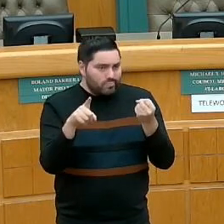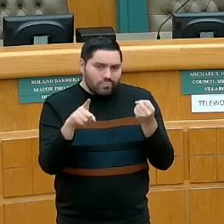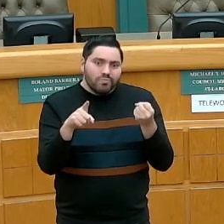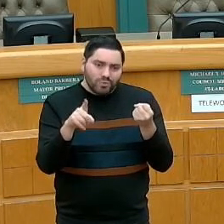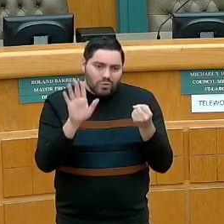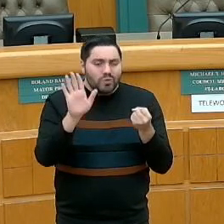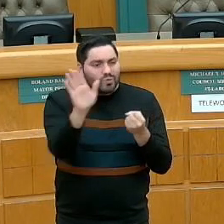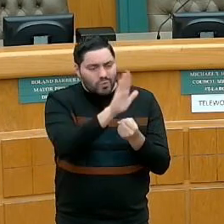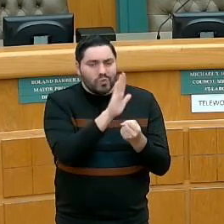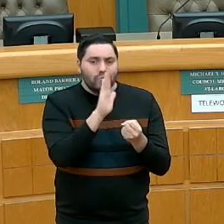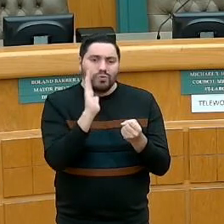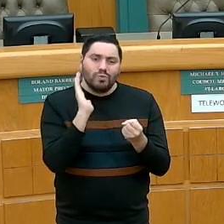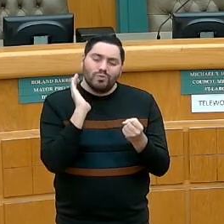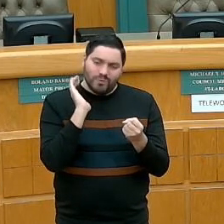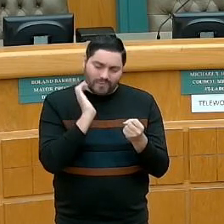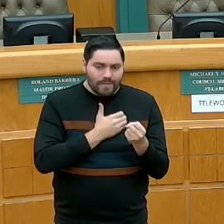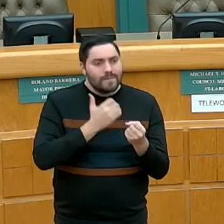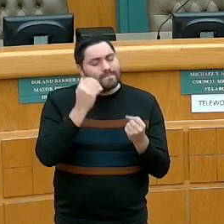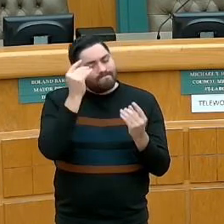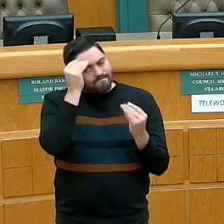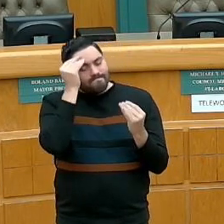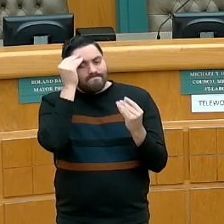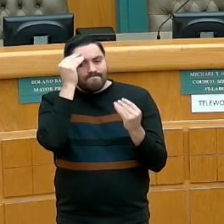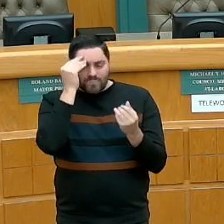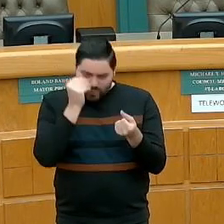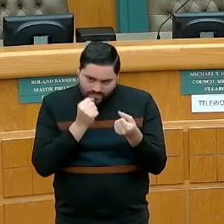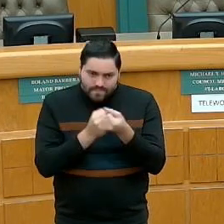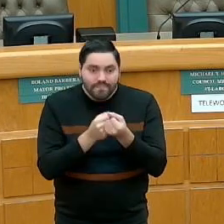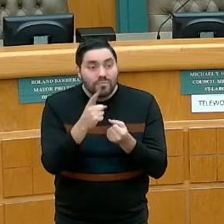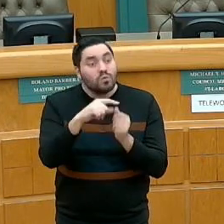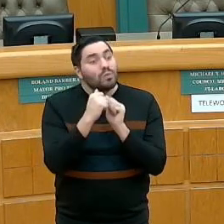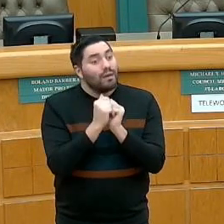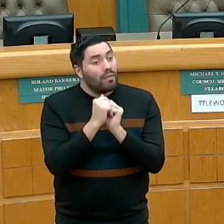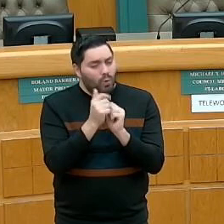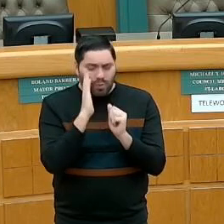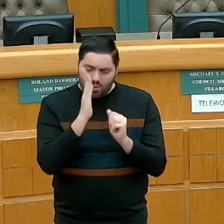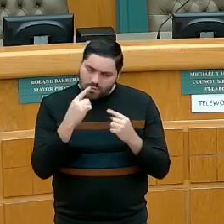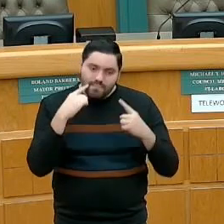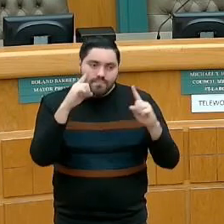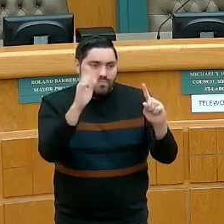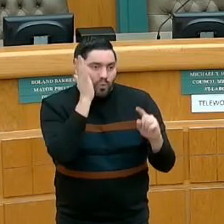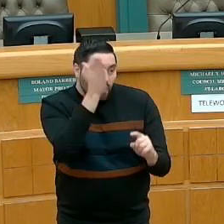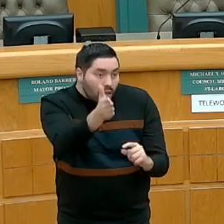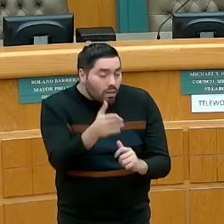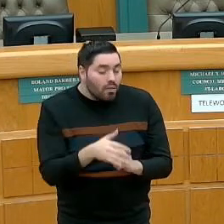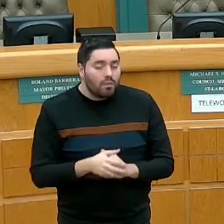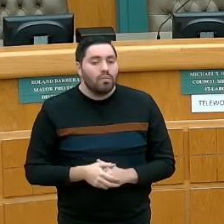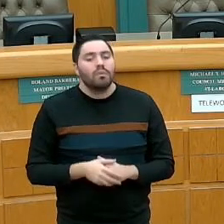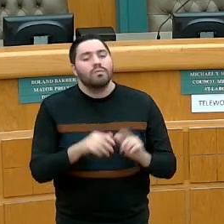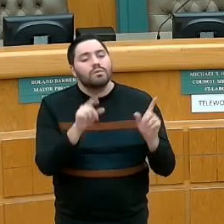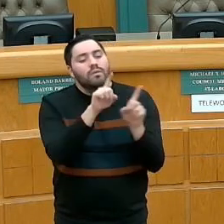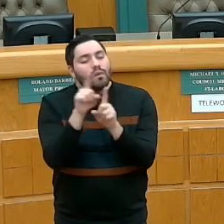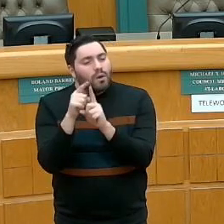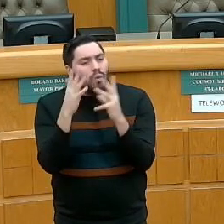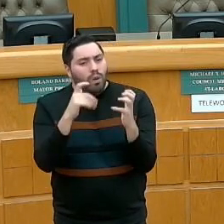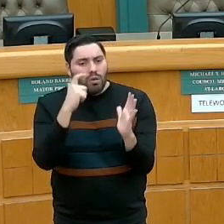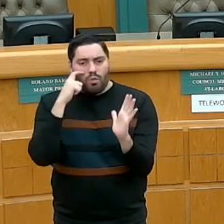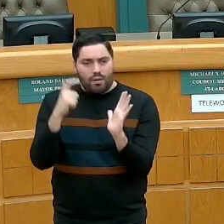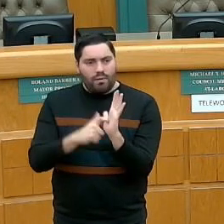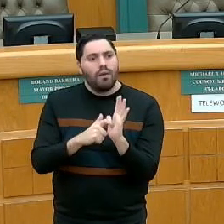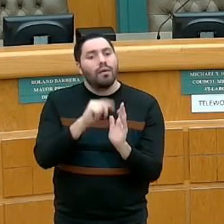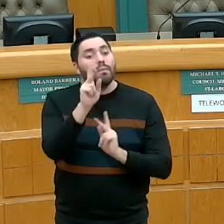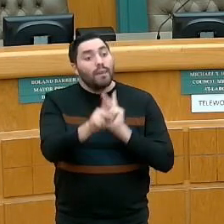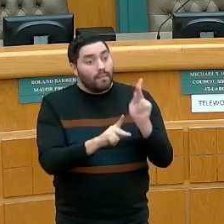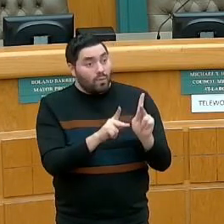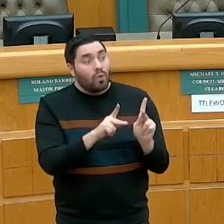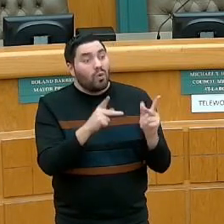you in our best interest, and we know that together we're going to get through this. I especially want to recognize those that